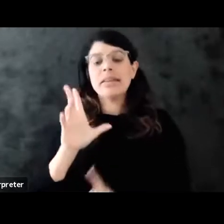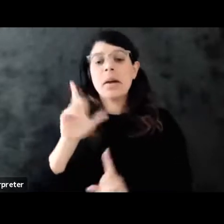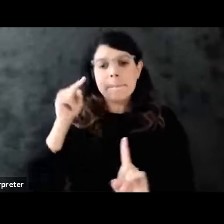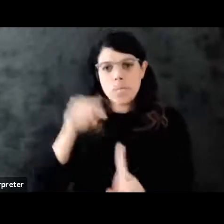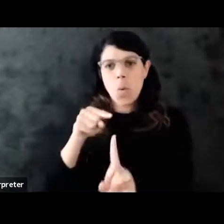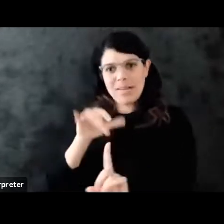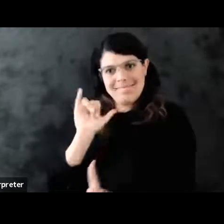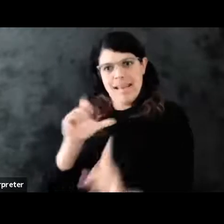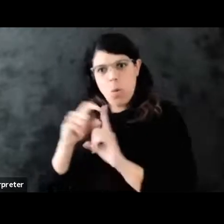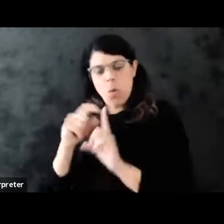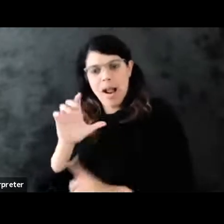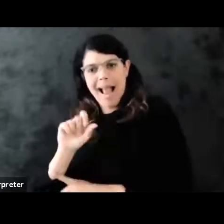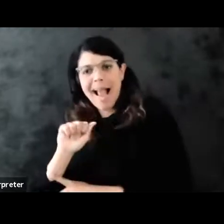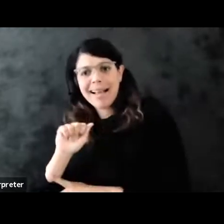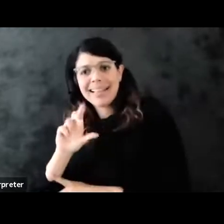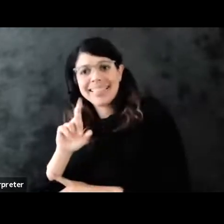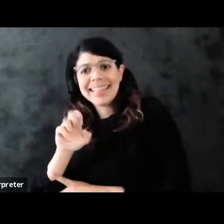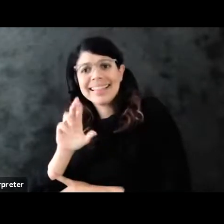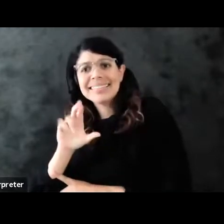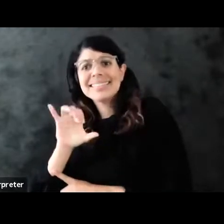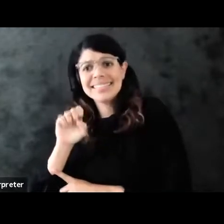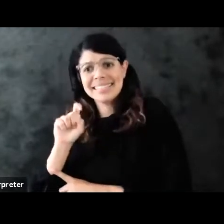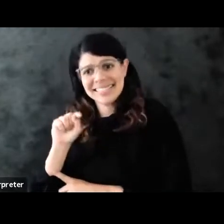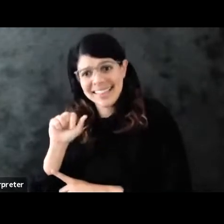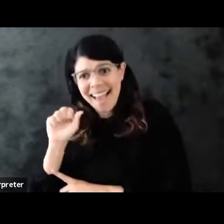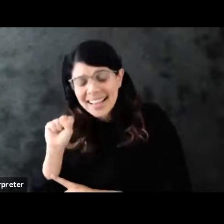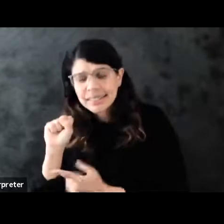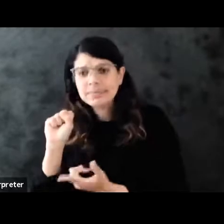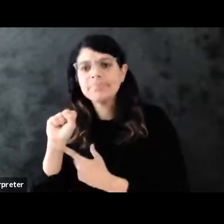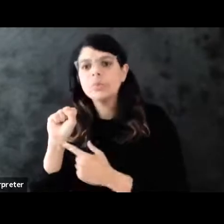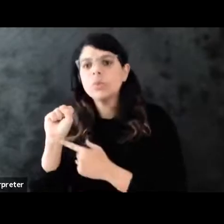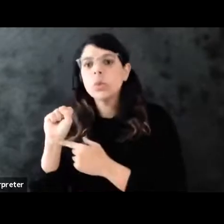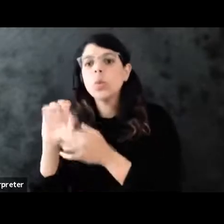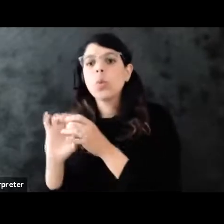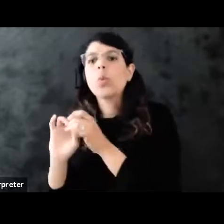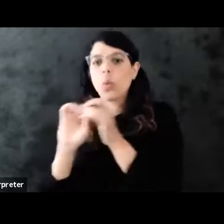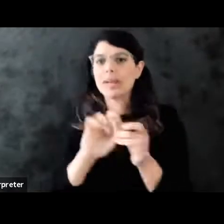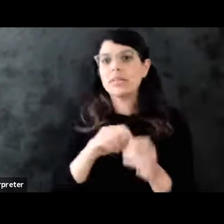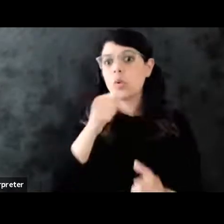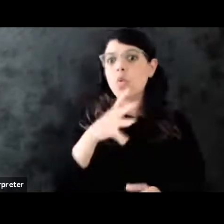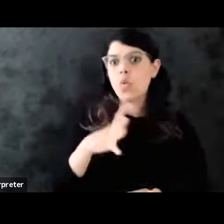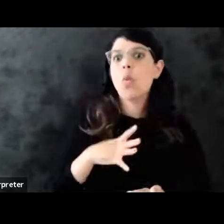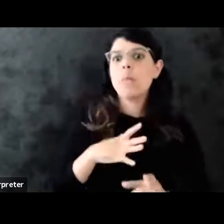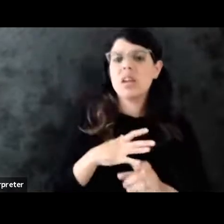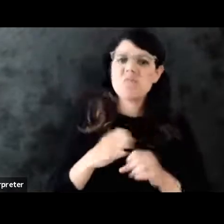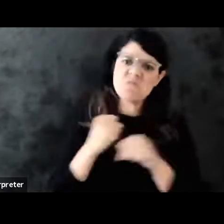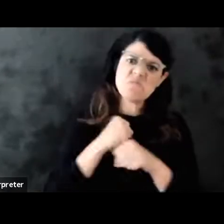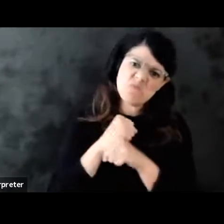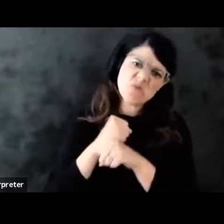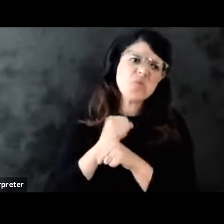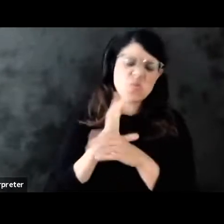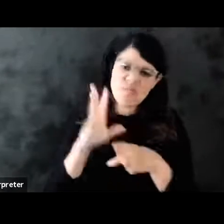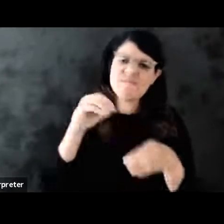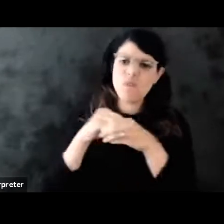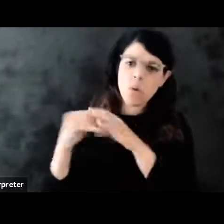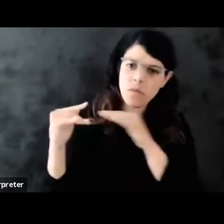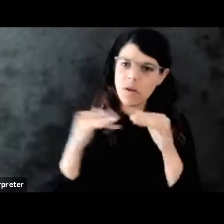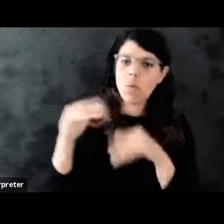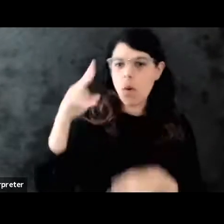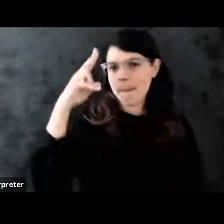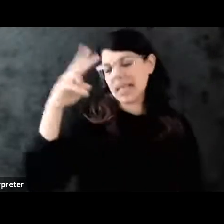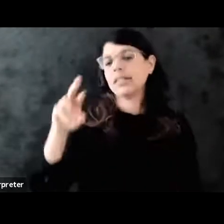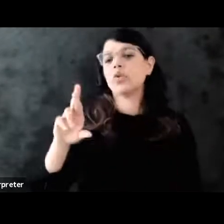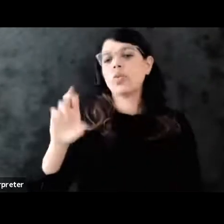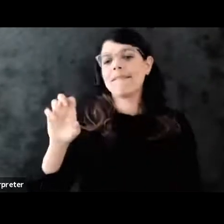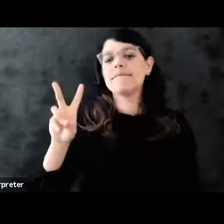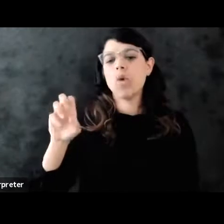time in my generation, I told, people that, hey, the backbone of our movement were women, because women have a